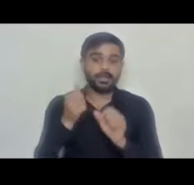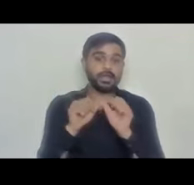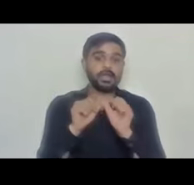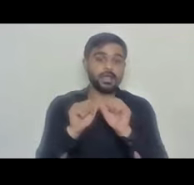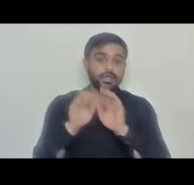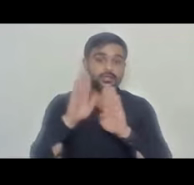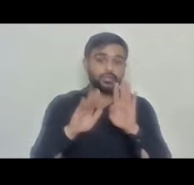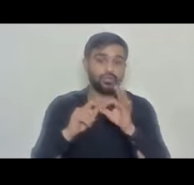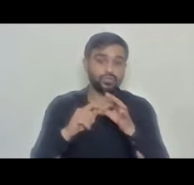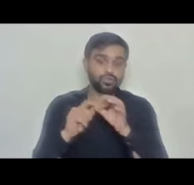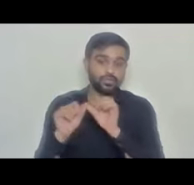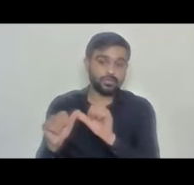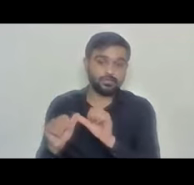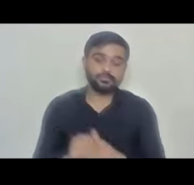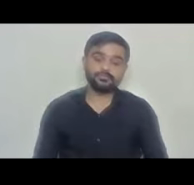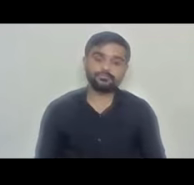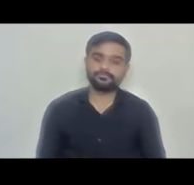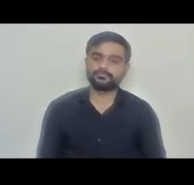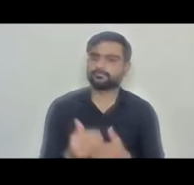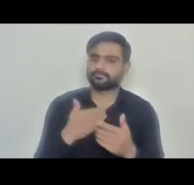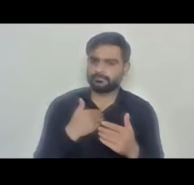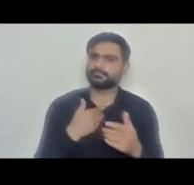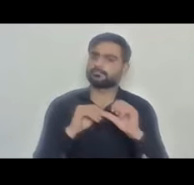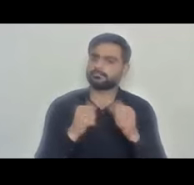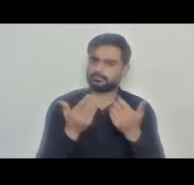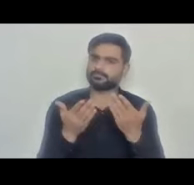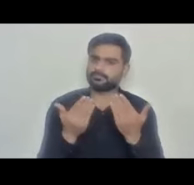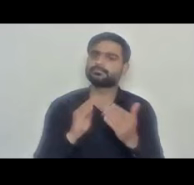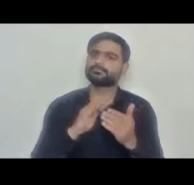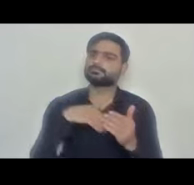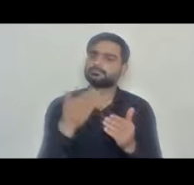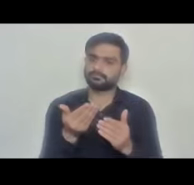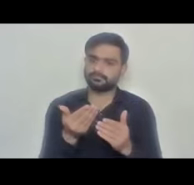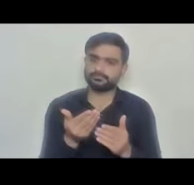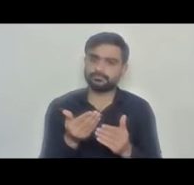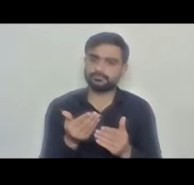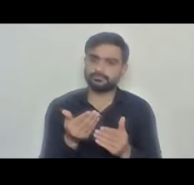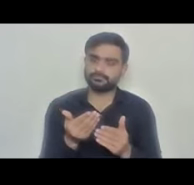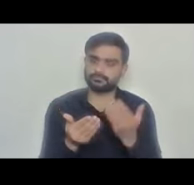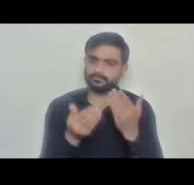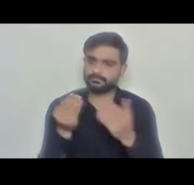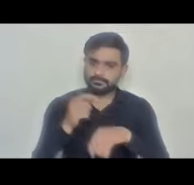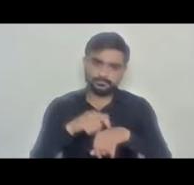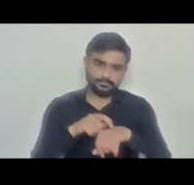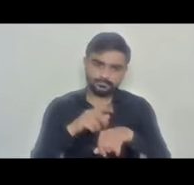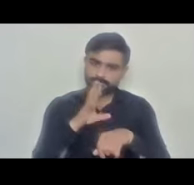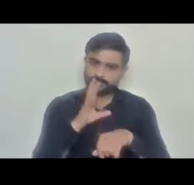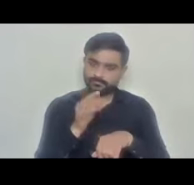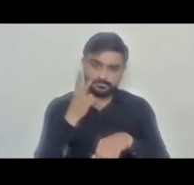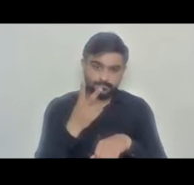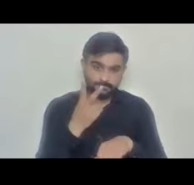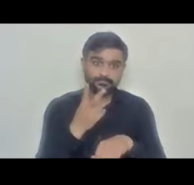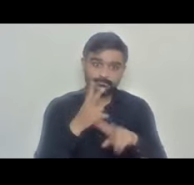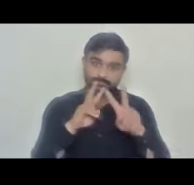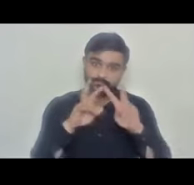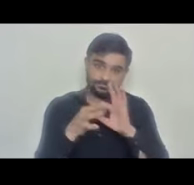question. Or maybe I can after I get some time to actually look into it.